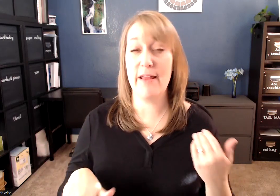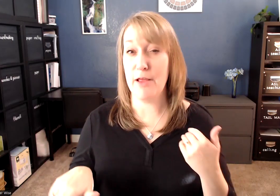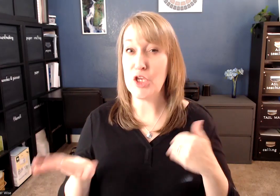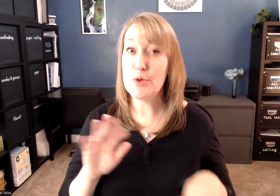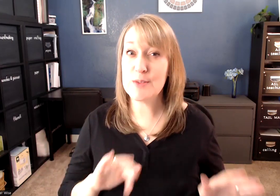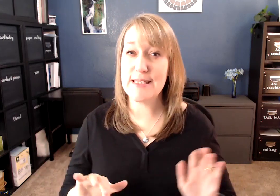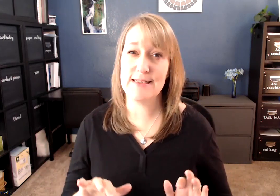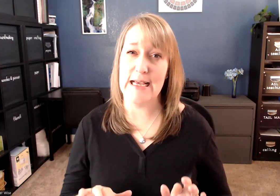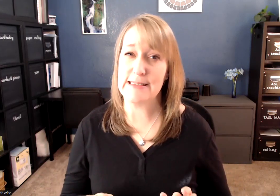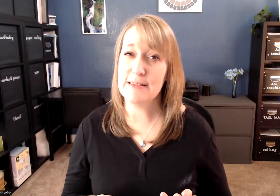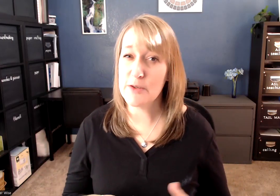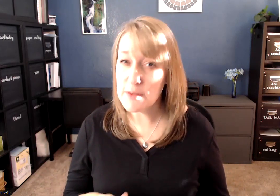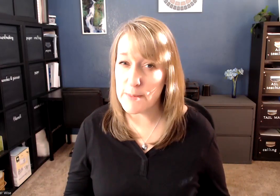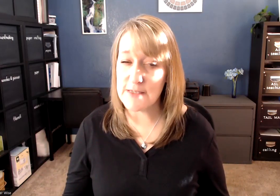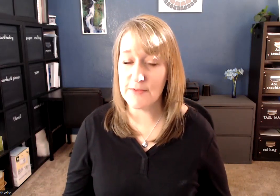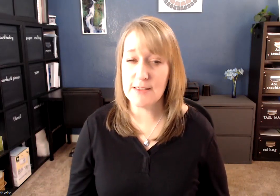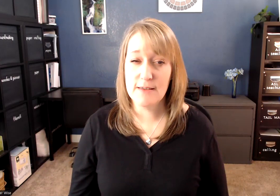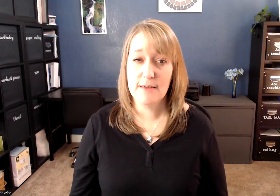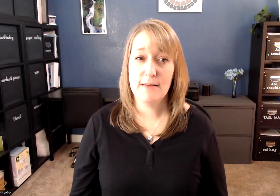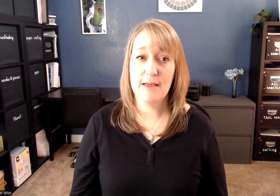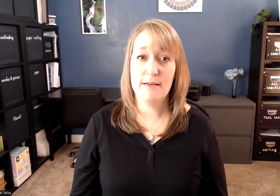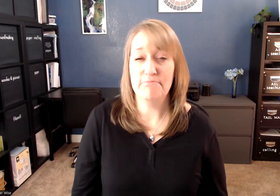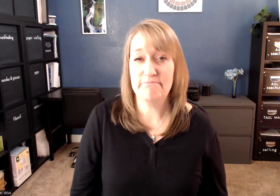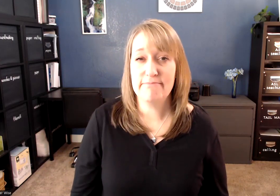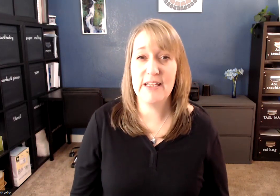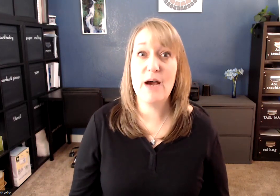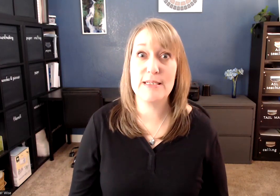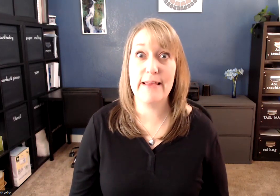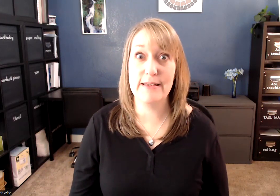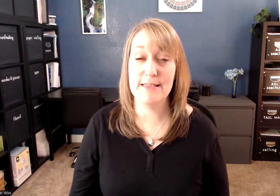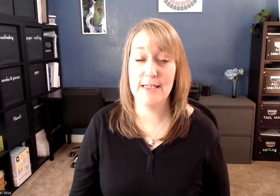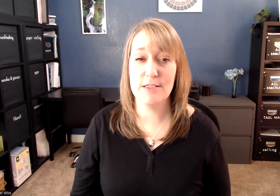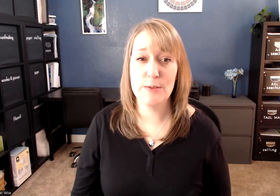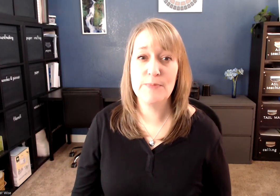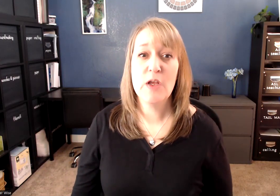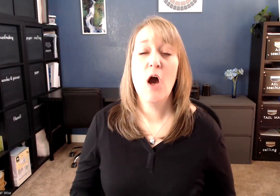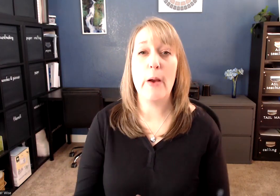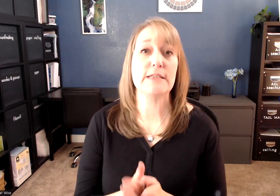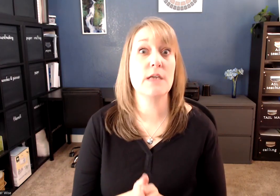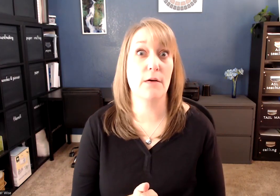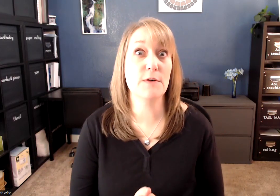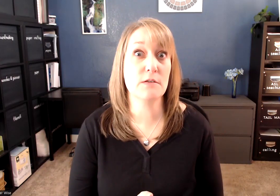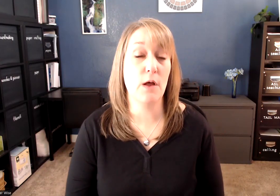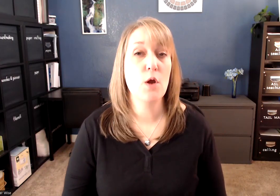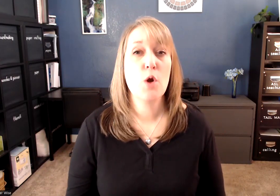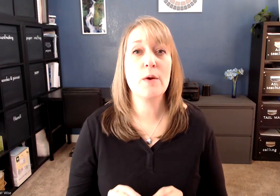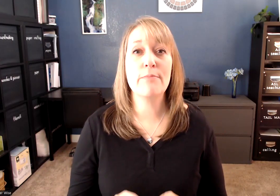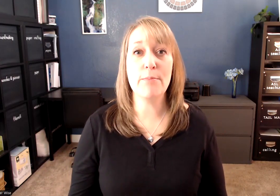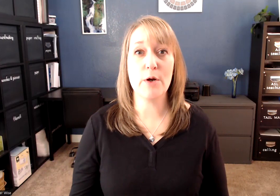to use these signs, since they're a little bit different than how we say things in English. All right, so first of all,